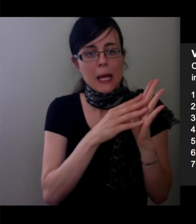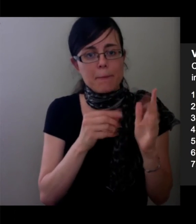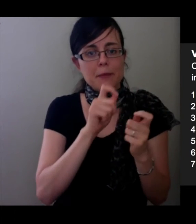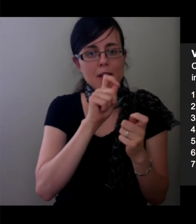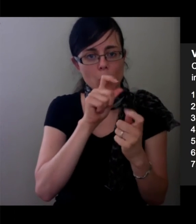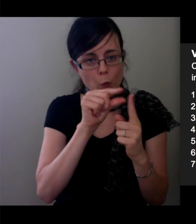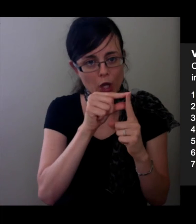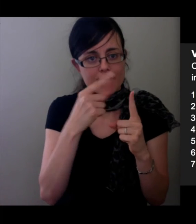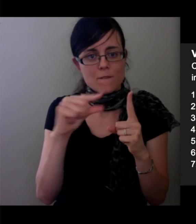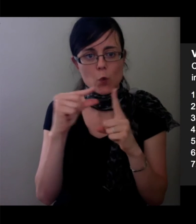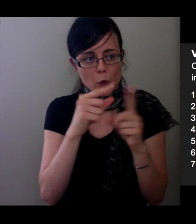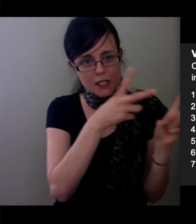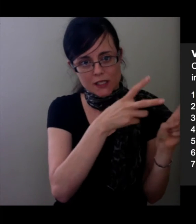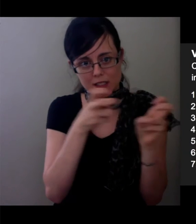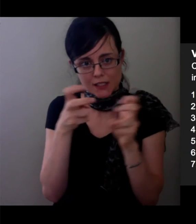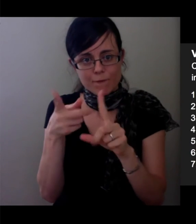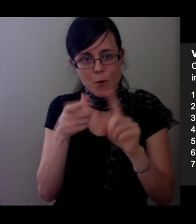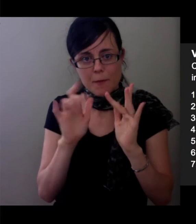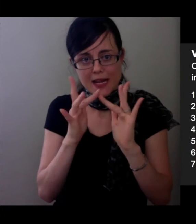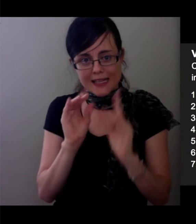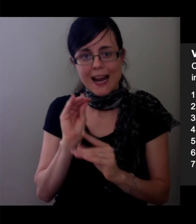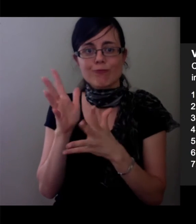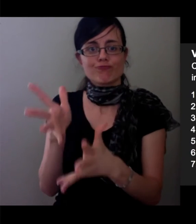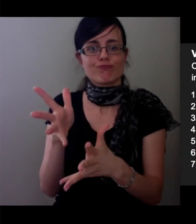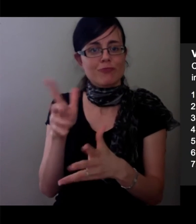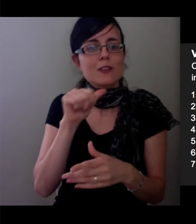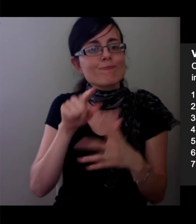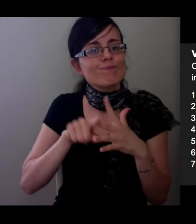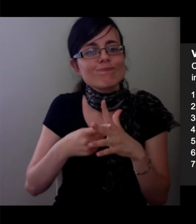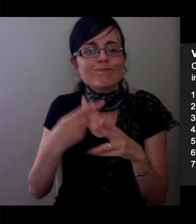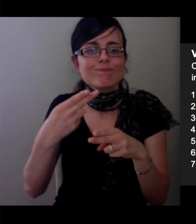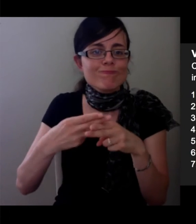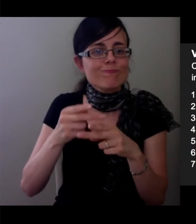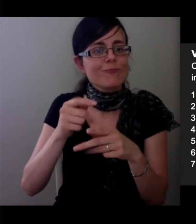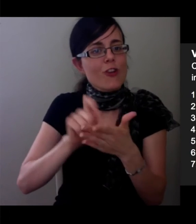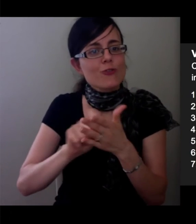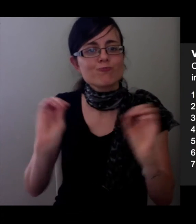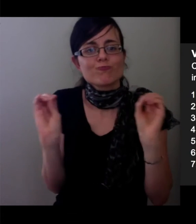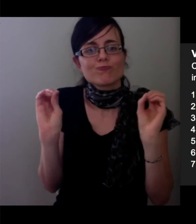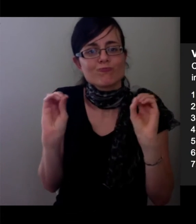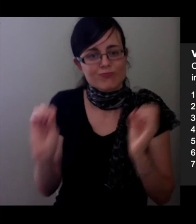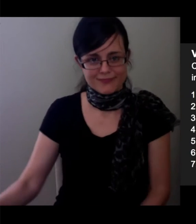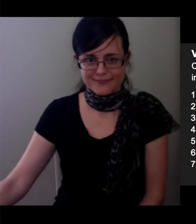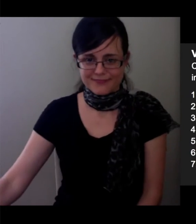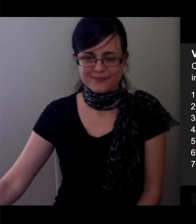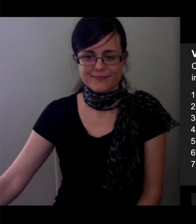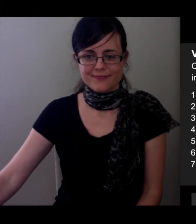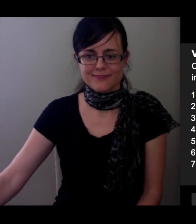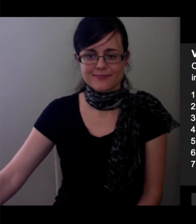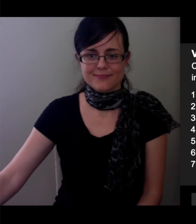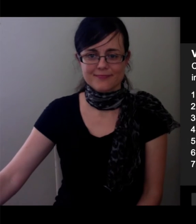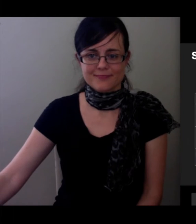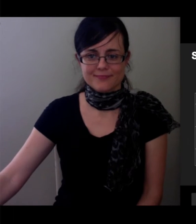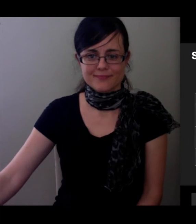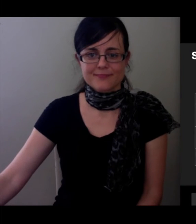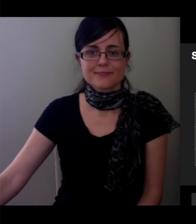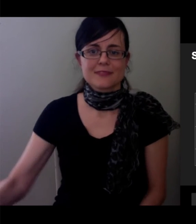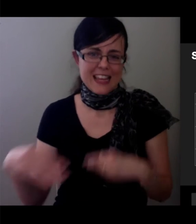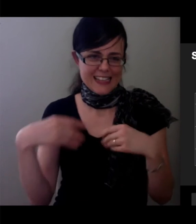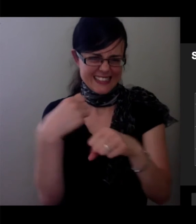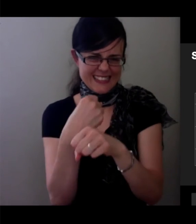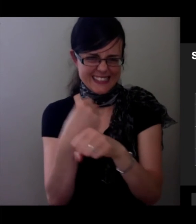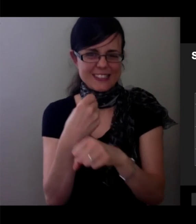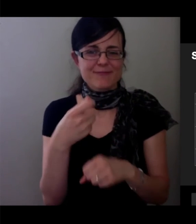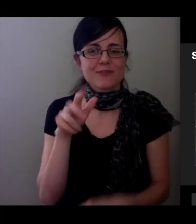Then plagiarism is copy pasting word for word, something from a website, for example, without citing it.